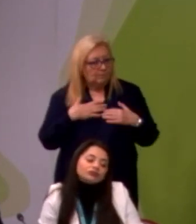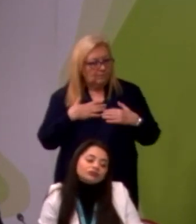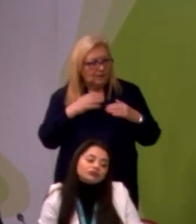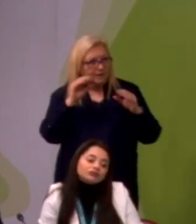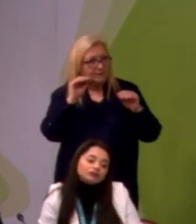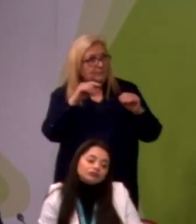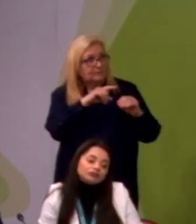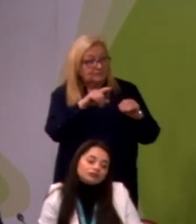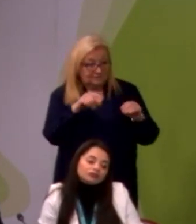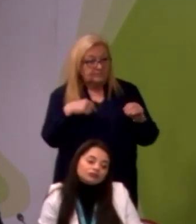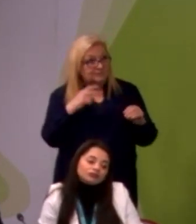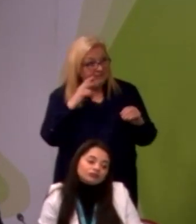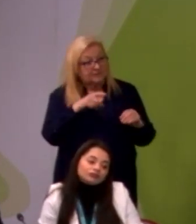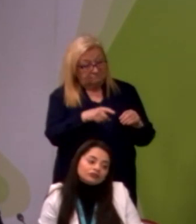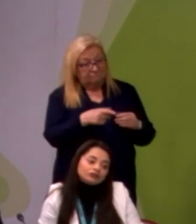those areas as well.